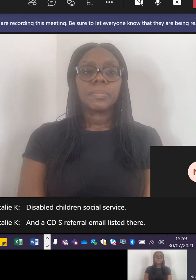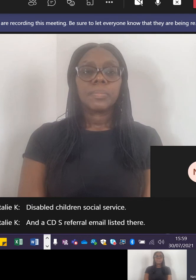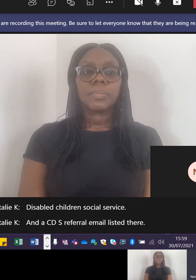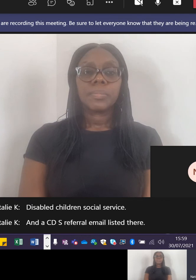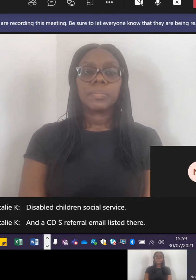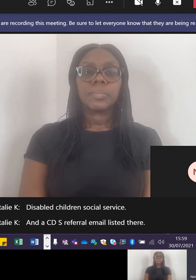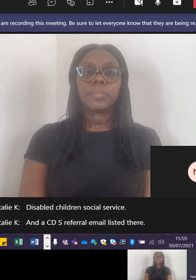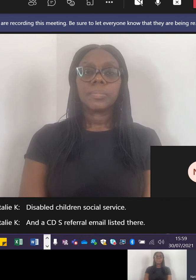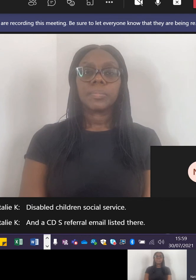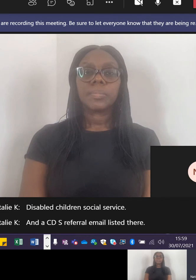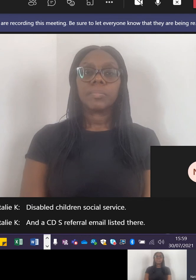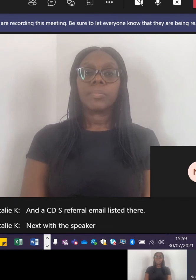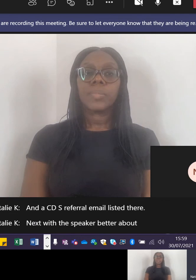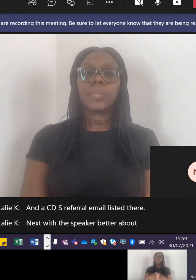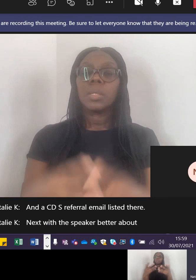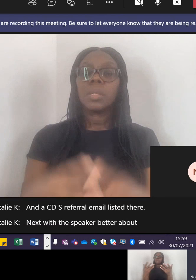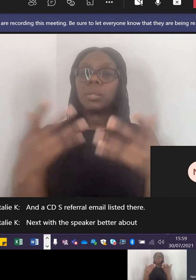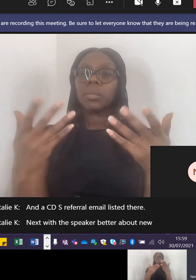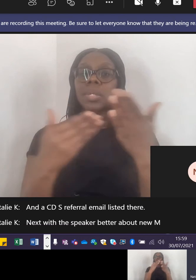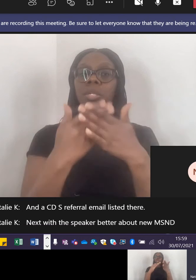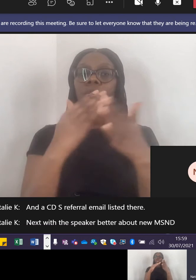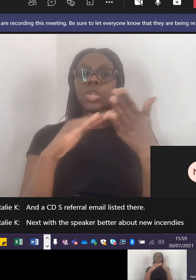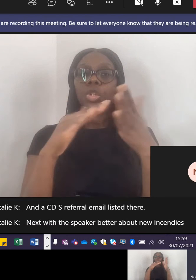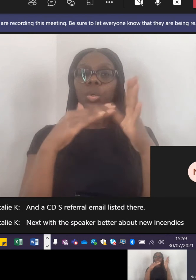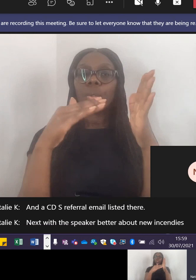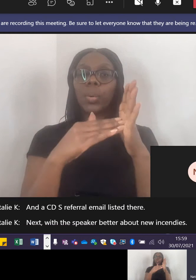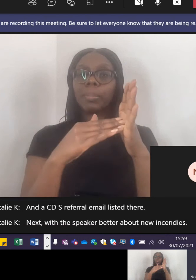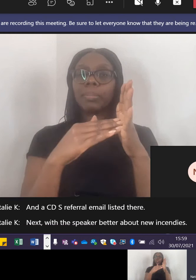Next, I'm going to speak a bit about Newham SEND